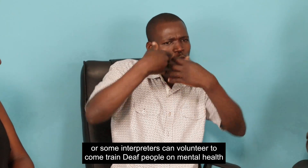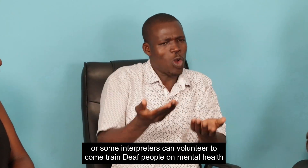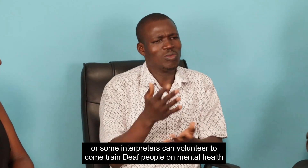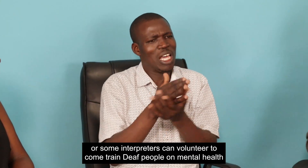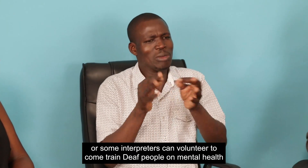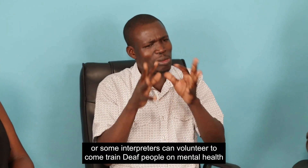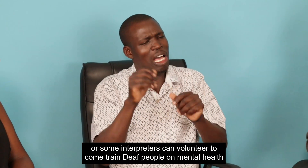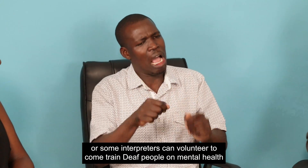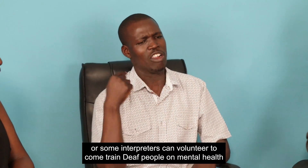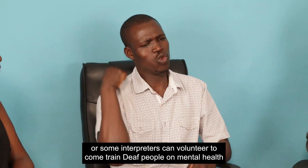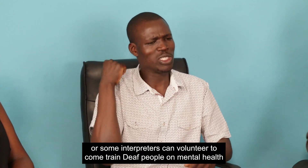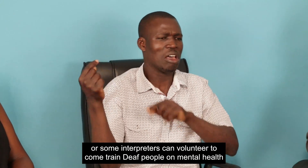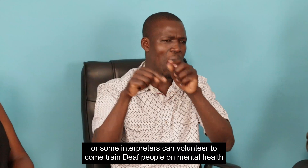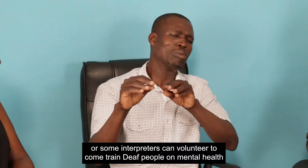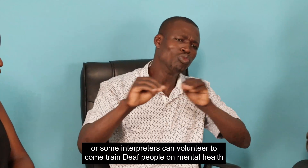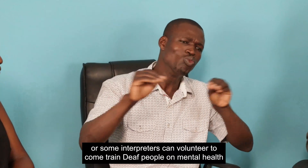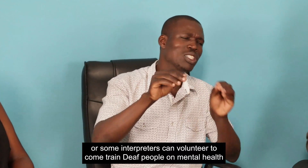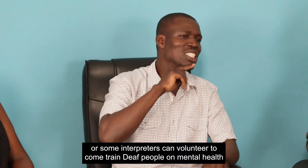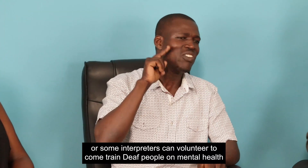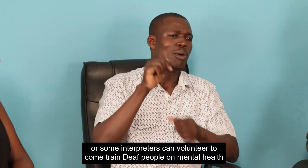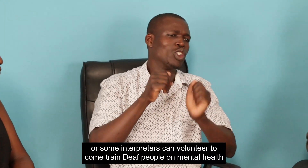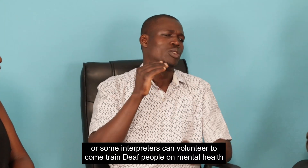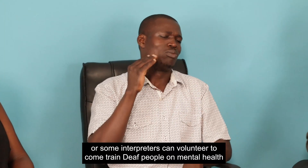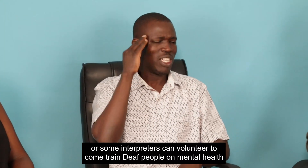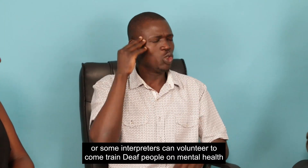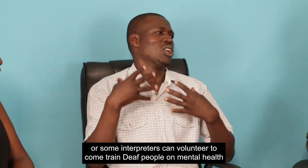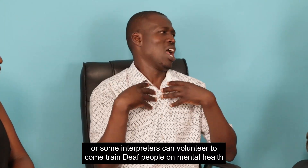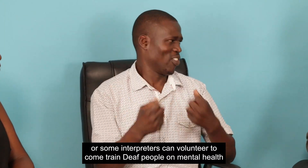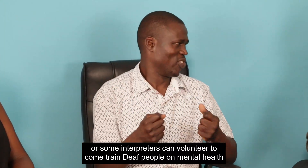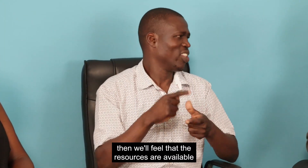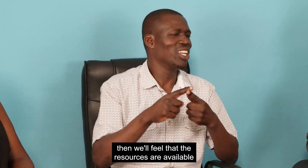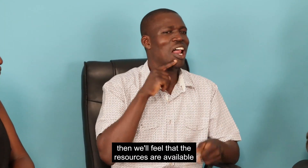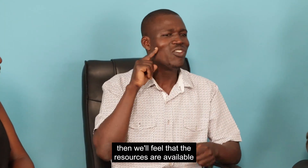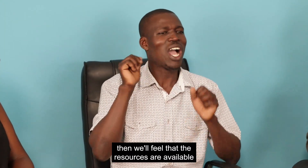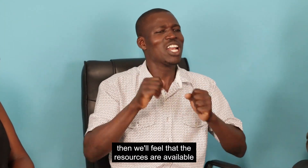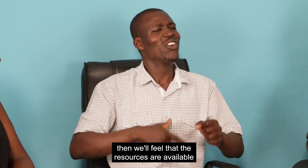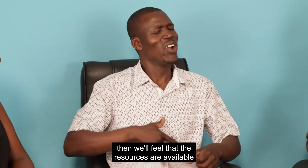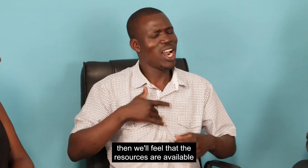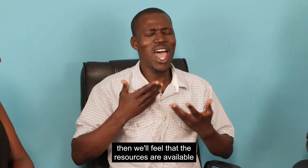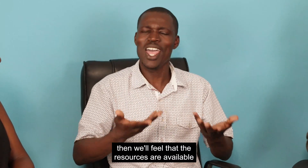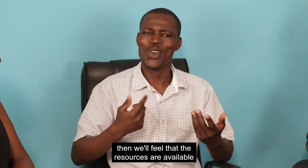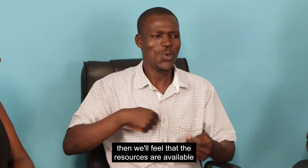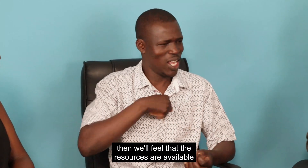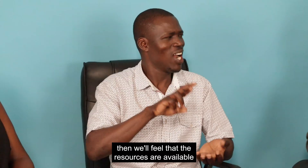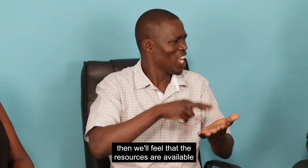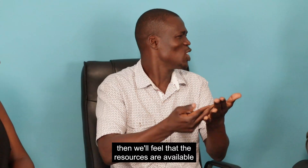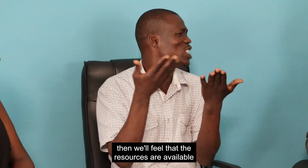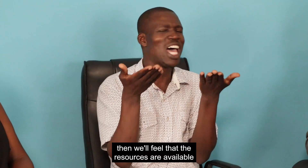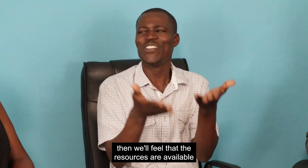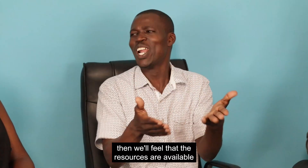call expert interpreters and counselors or volunteers to come and teach the deaf people about their mental health. So